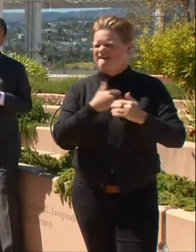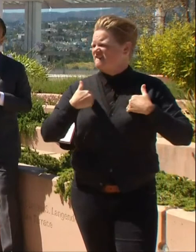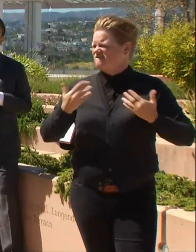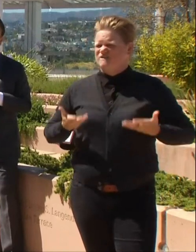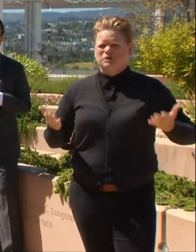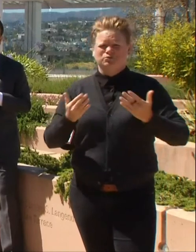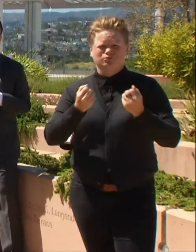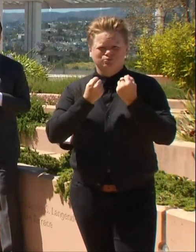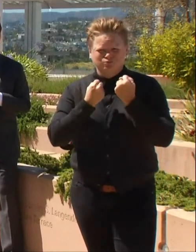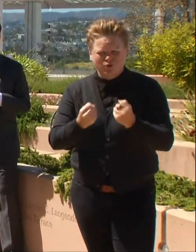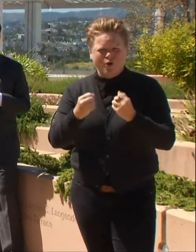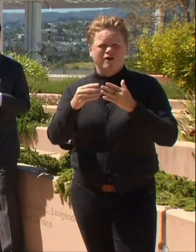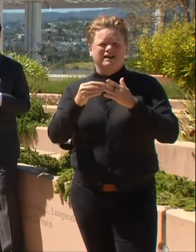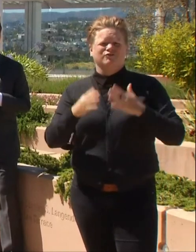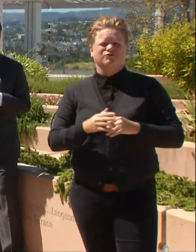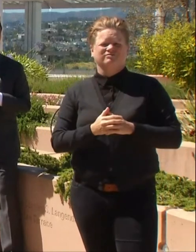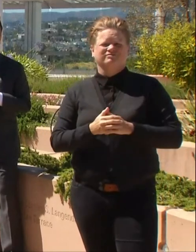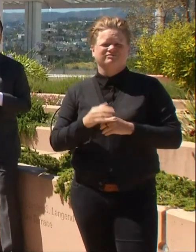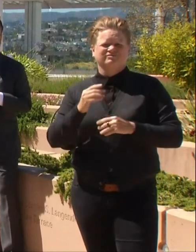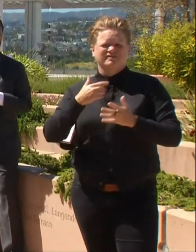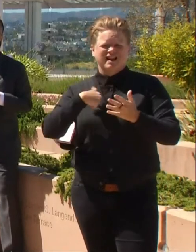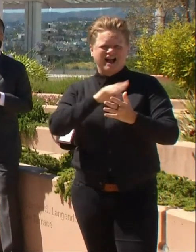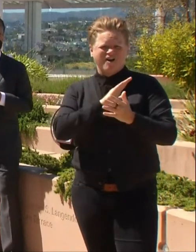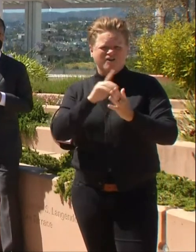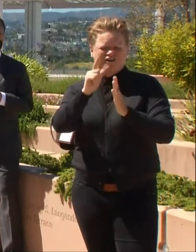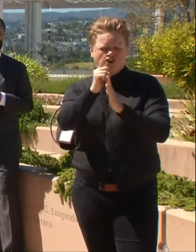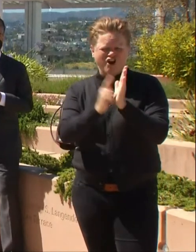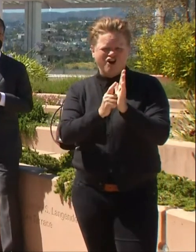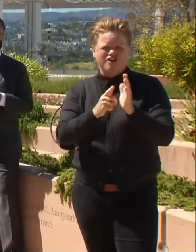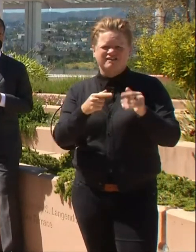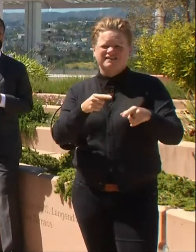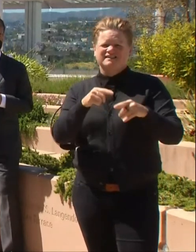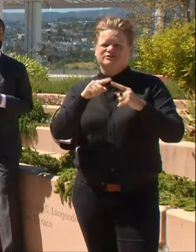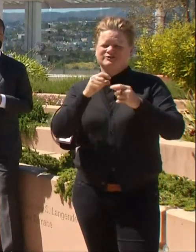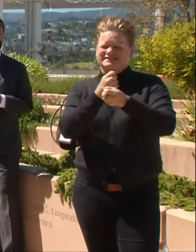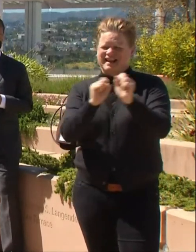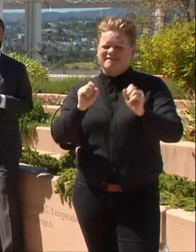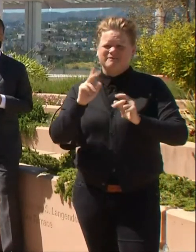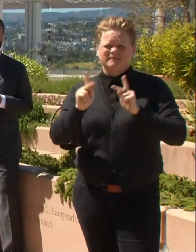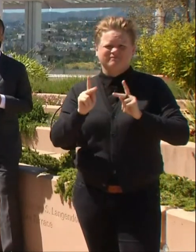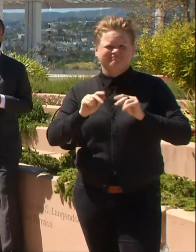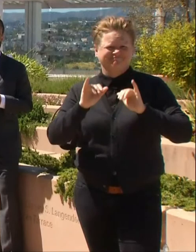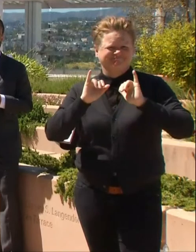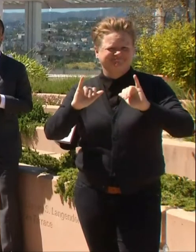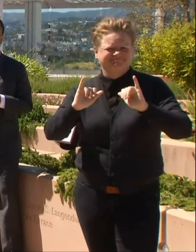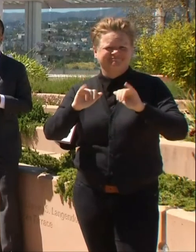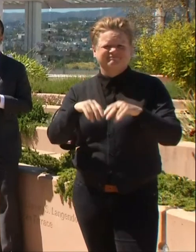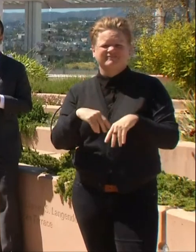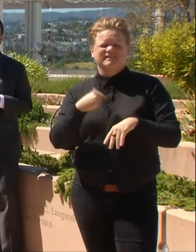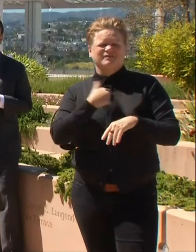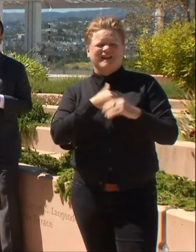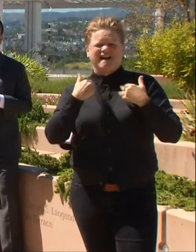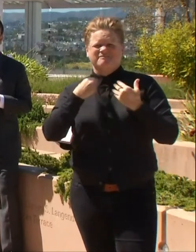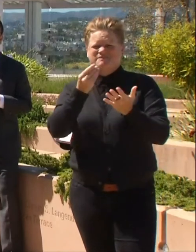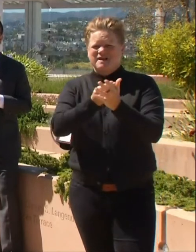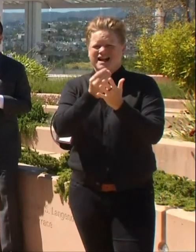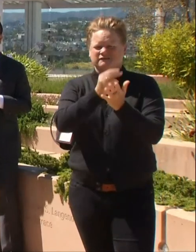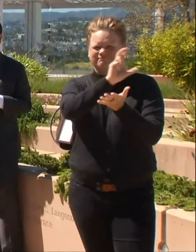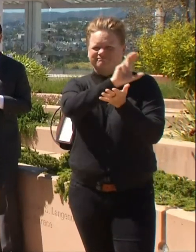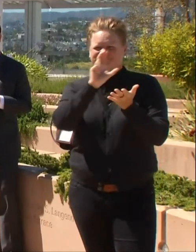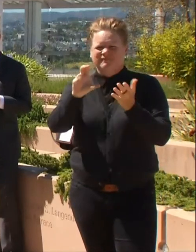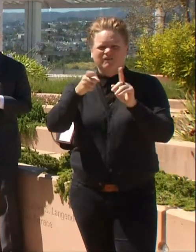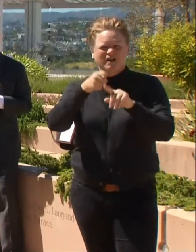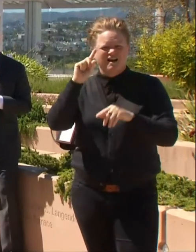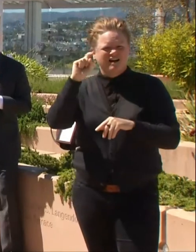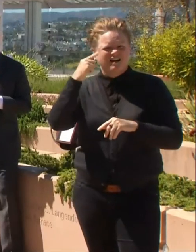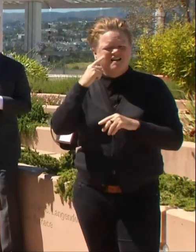a $200 million allocation in our budget that the governor put in, which would be designed to go into communities most at